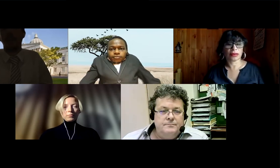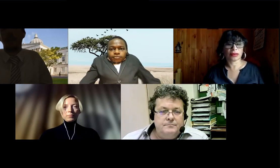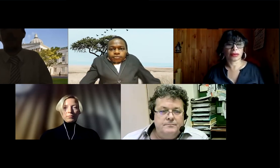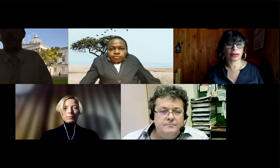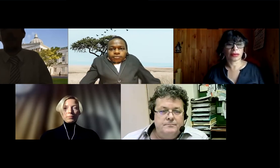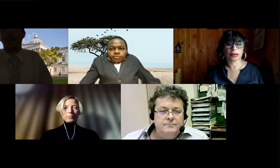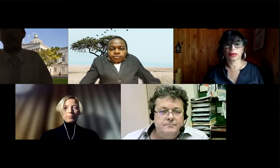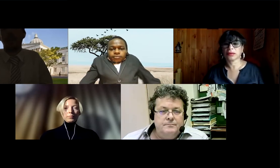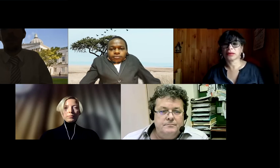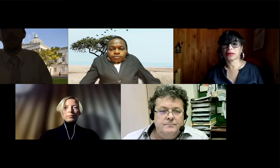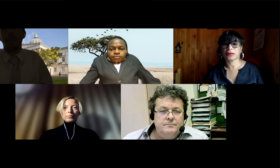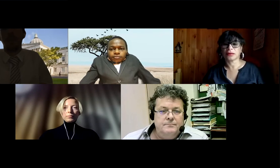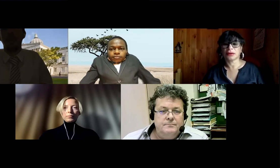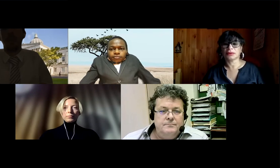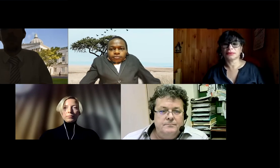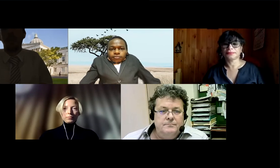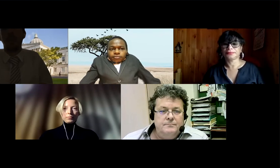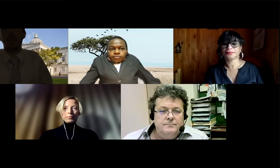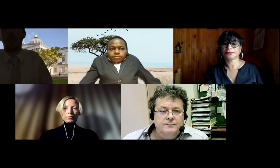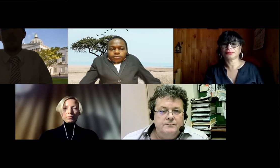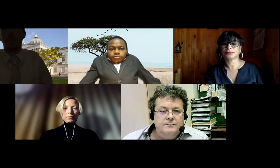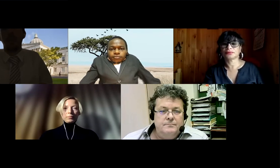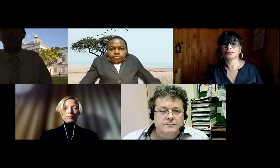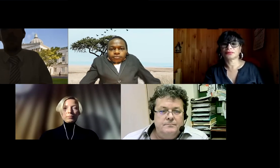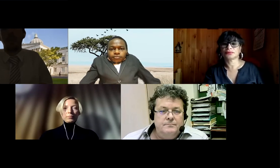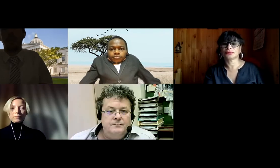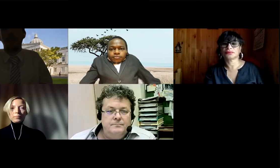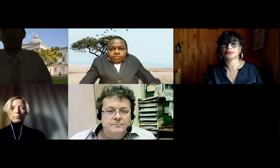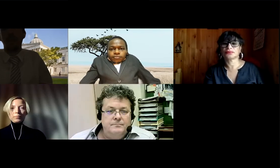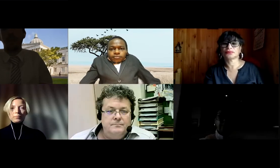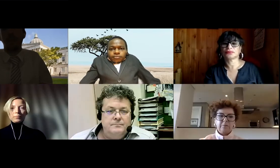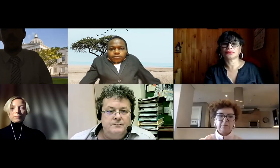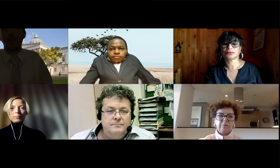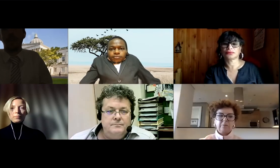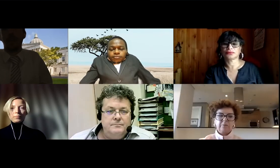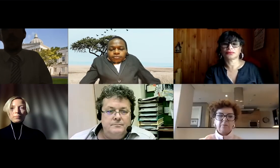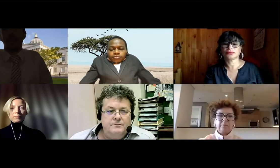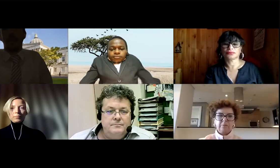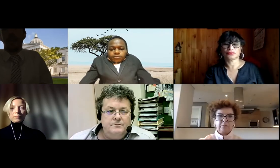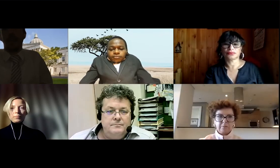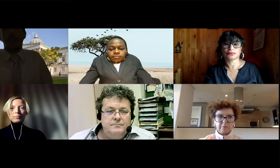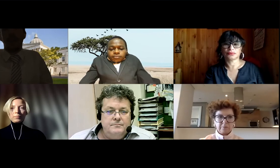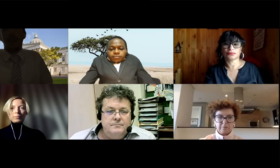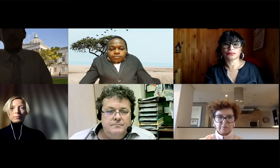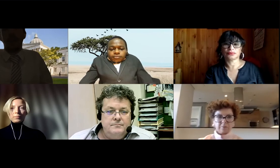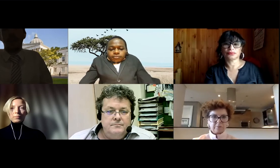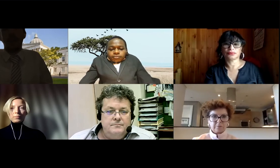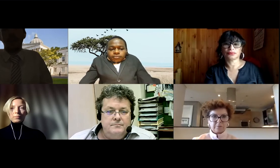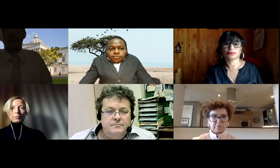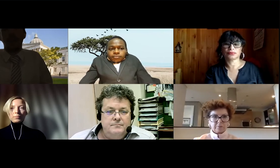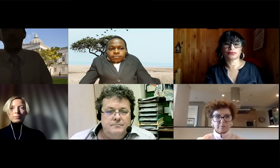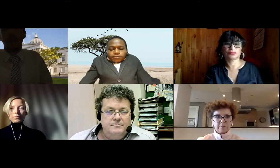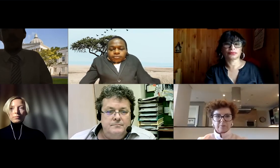I'll offer a brief reflection from my end, and then we'll move on to the next question. All right,